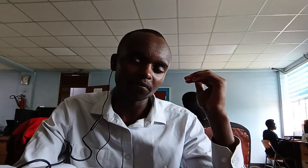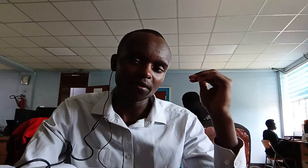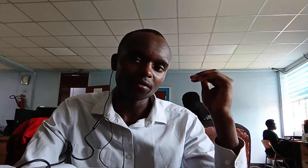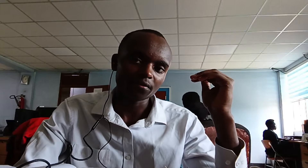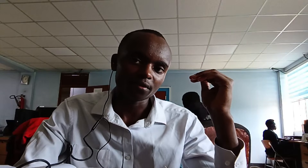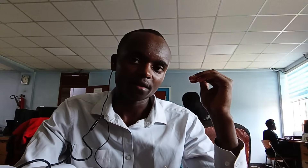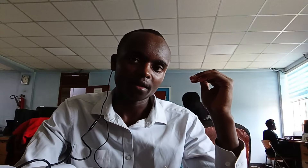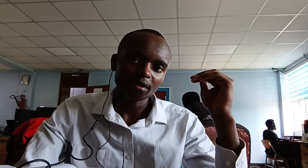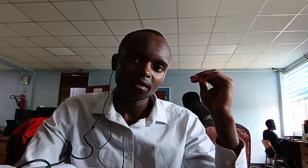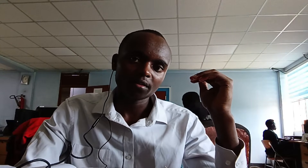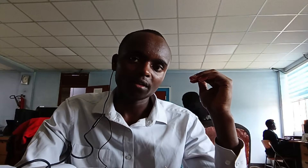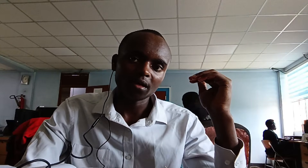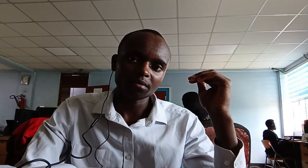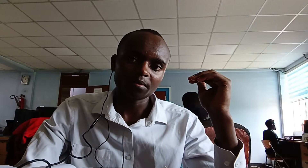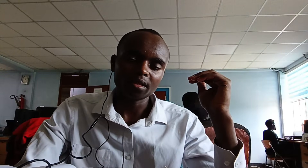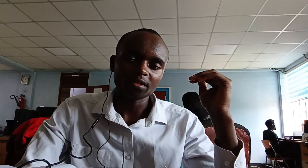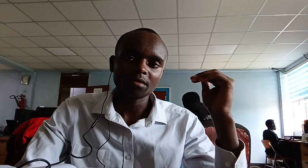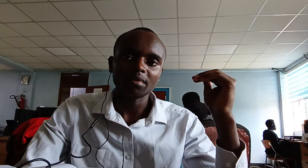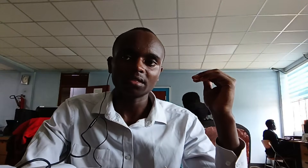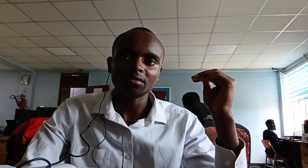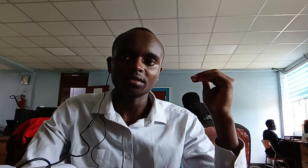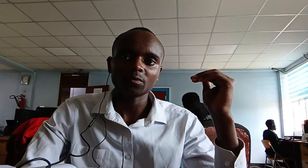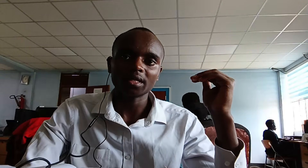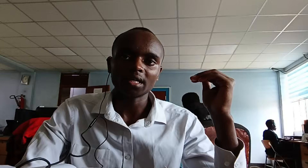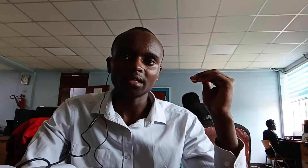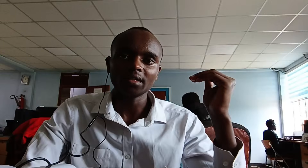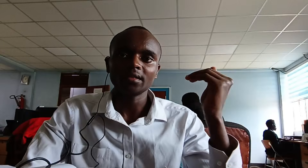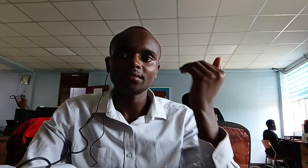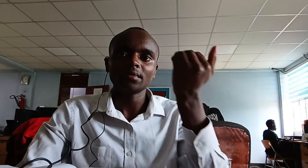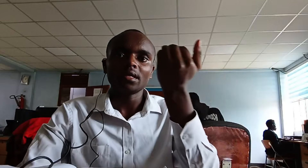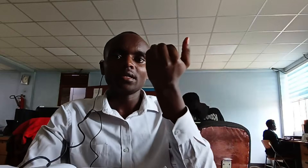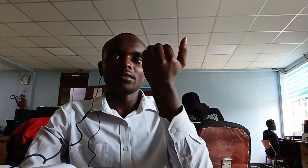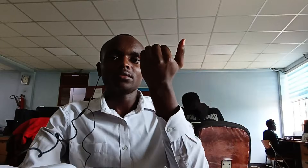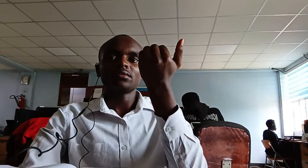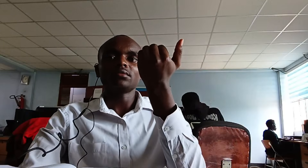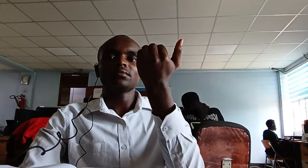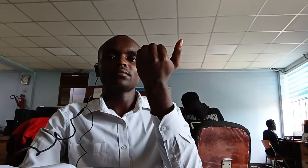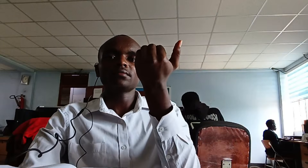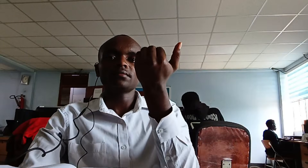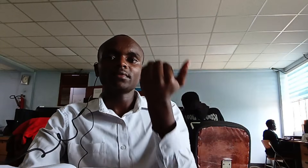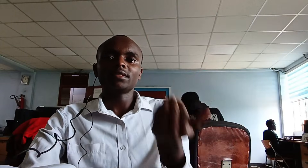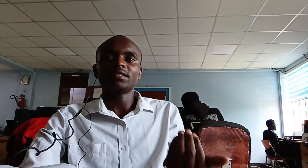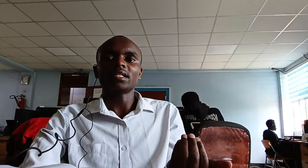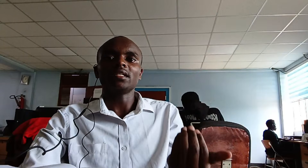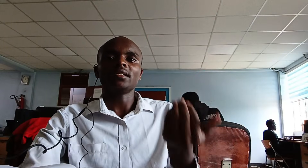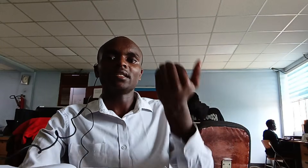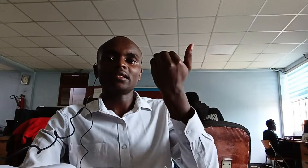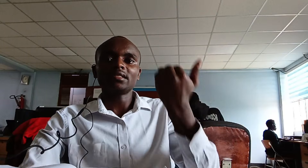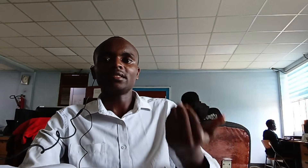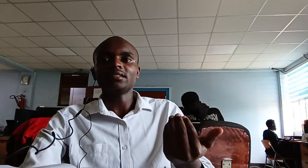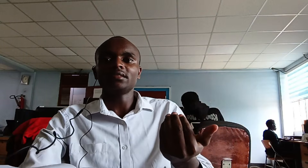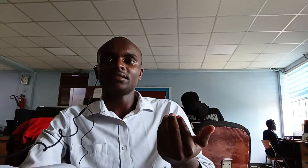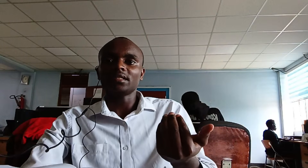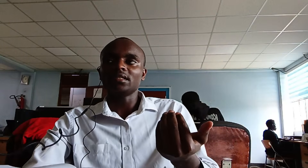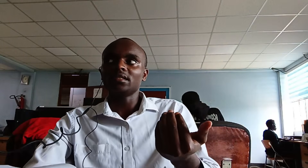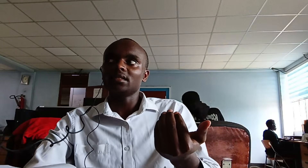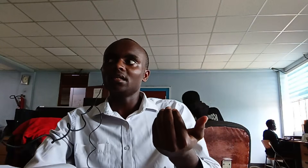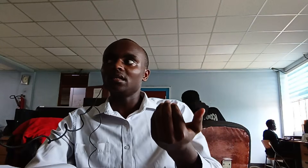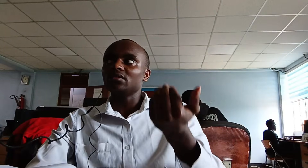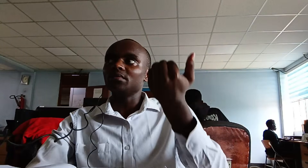youth still have to be the same, but now it's one hand. So child, child. It will be the